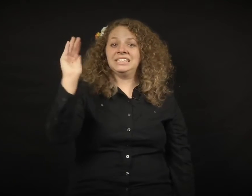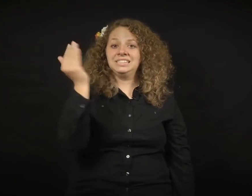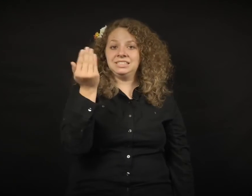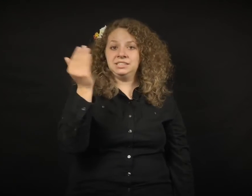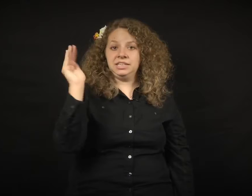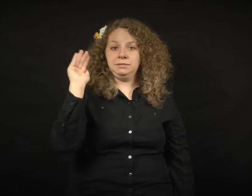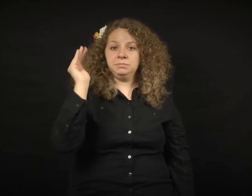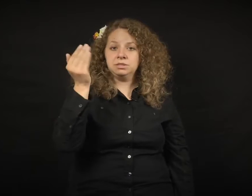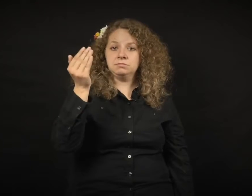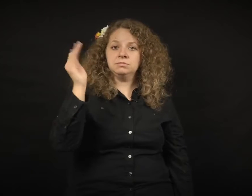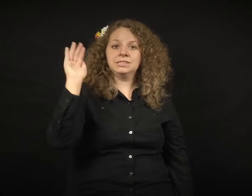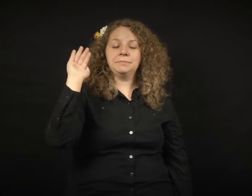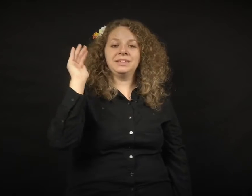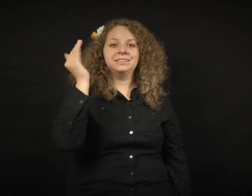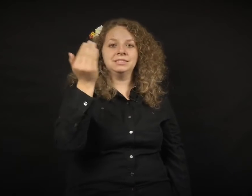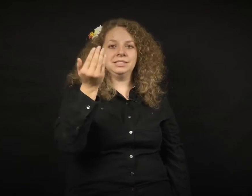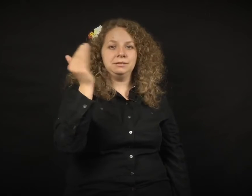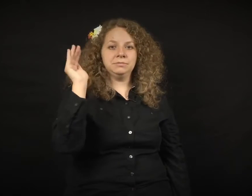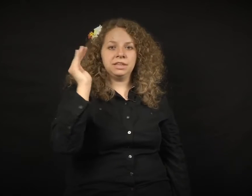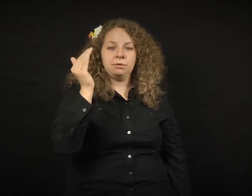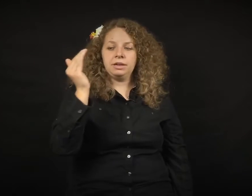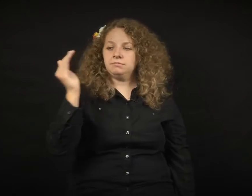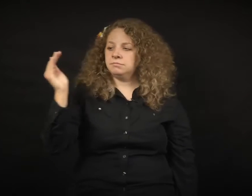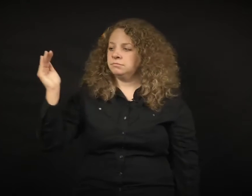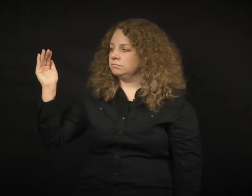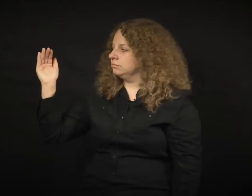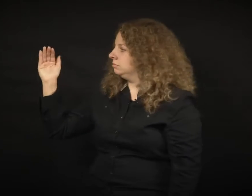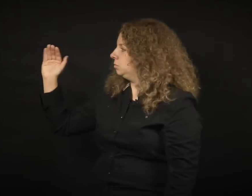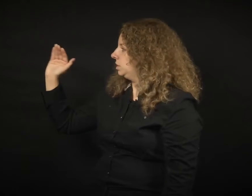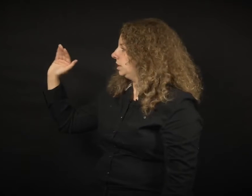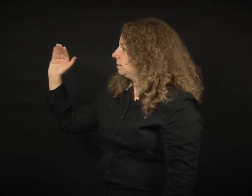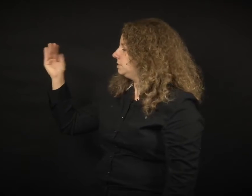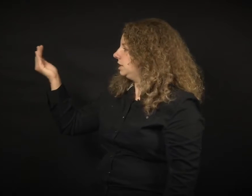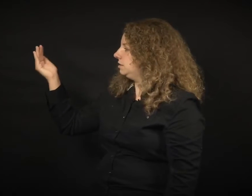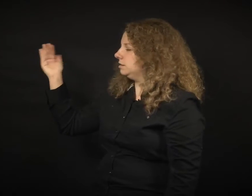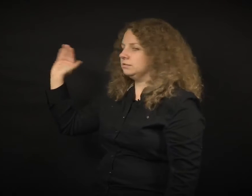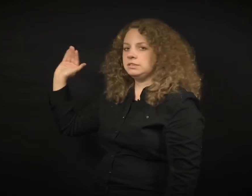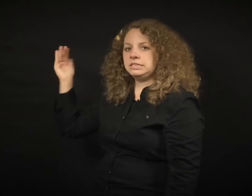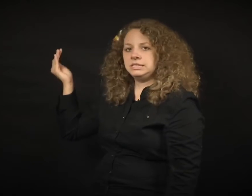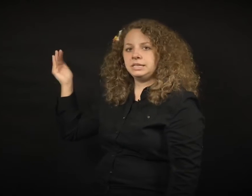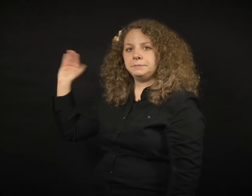It seems. Something seems that way. With a cupped hand. Seam.